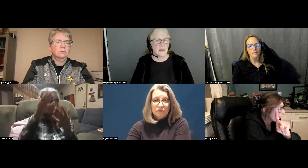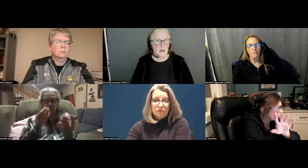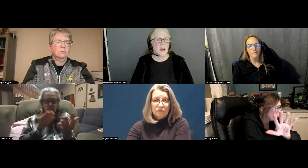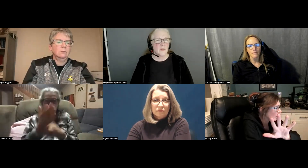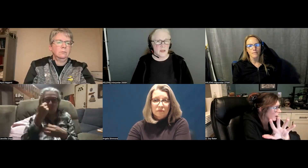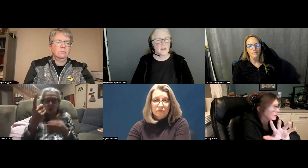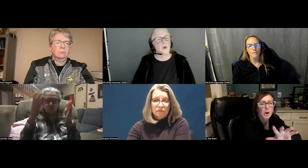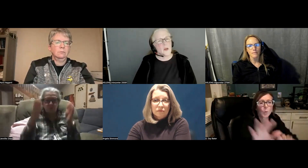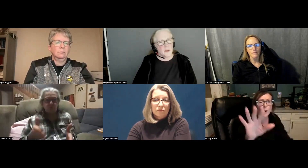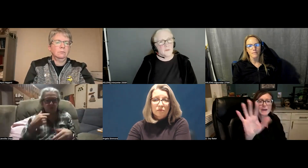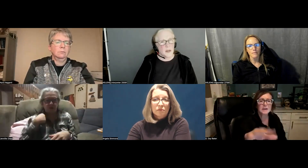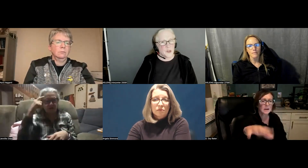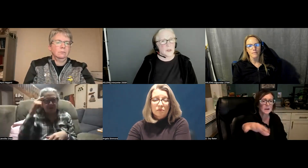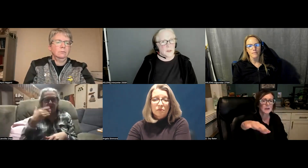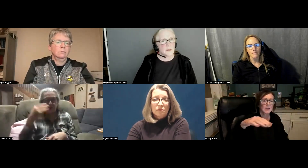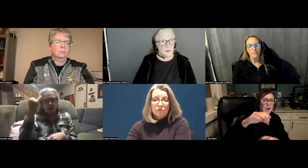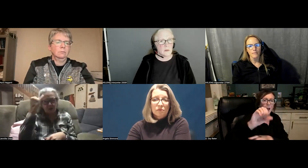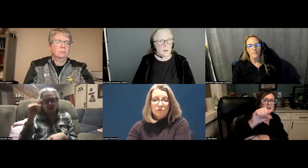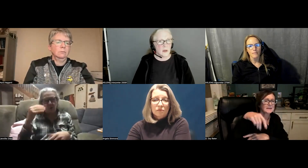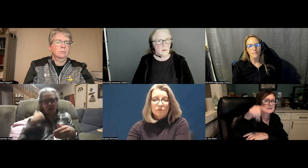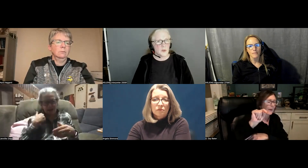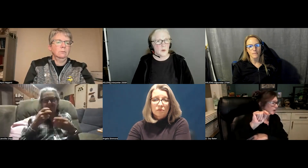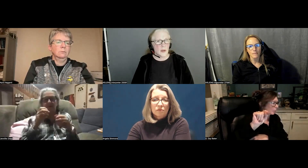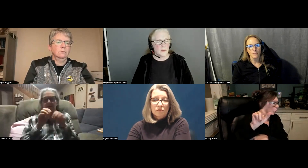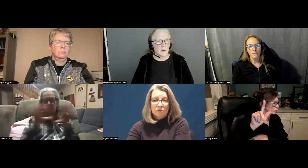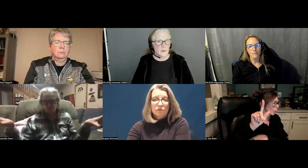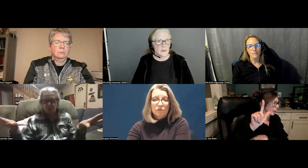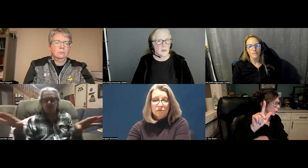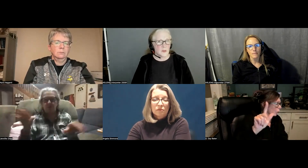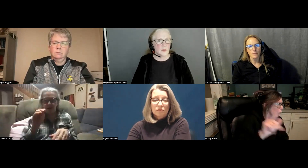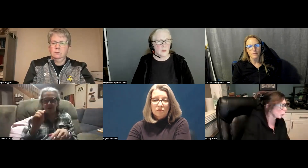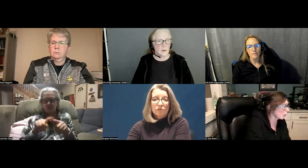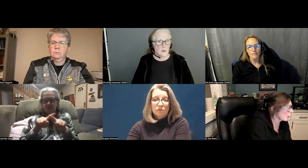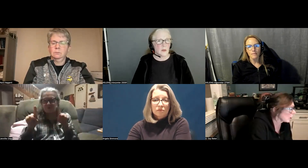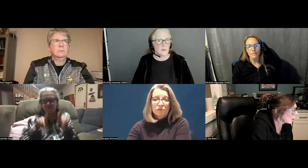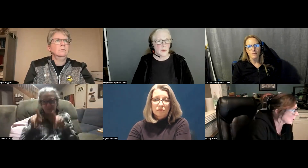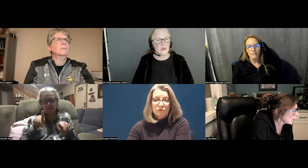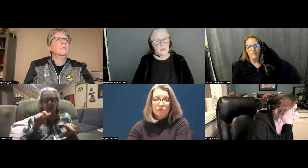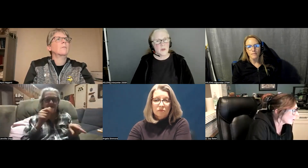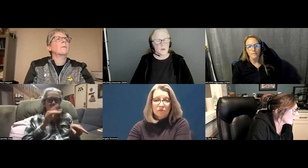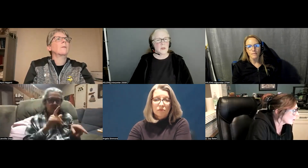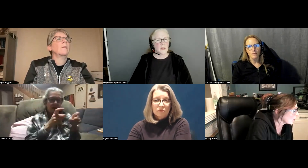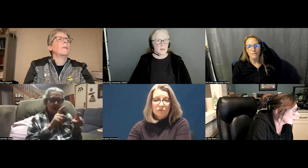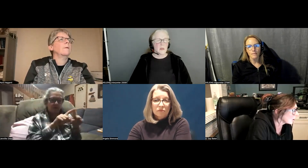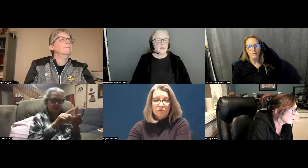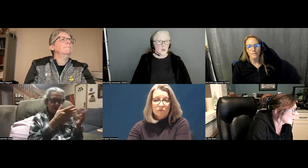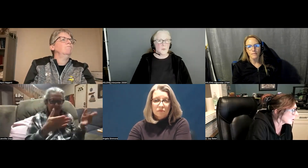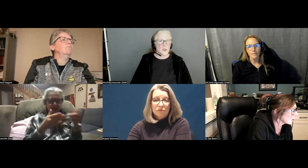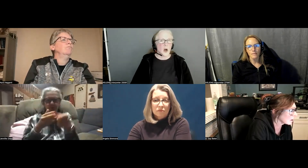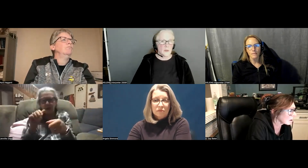Yeah, I'd like to have an idea of what all the information is. So I think that's good. That we need to make sure that gets distributed